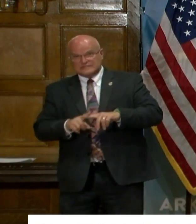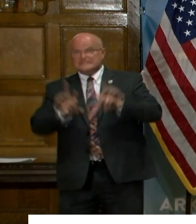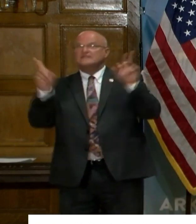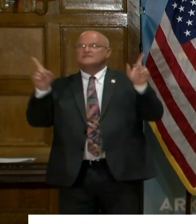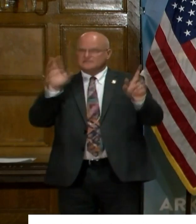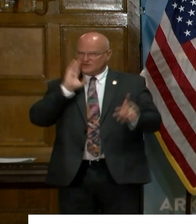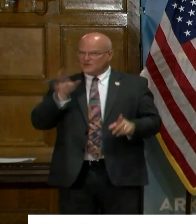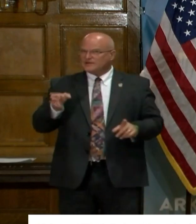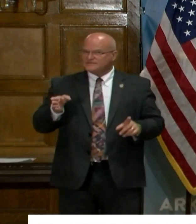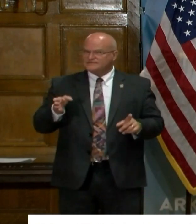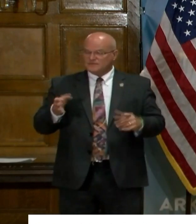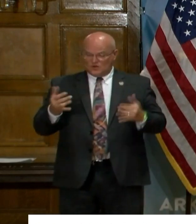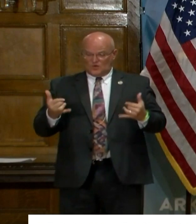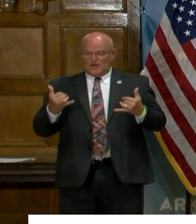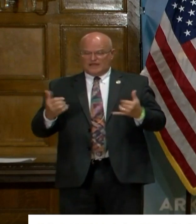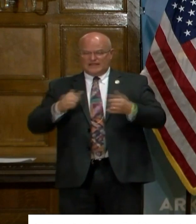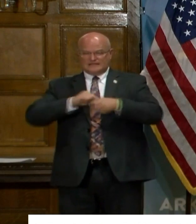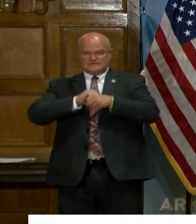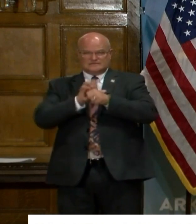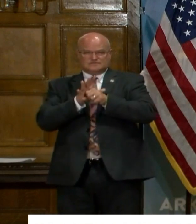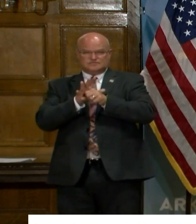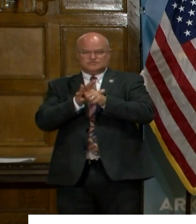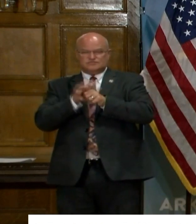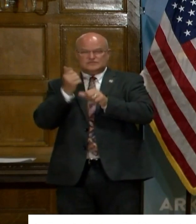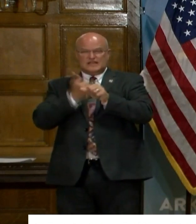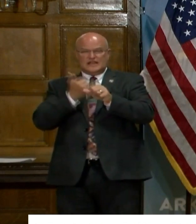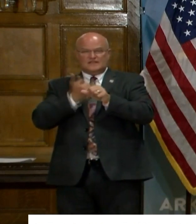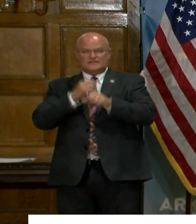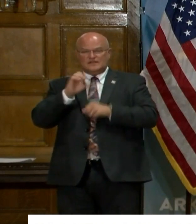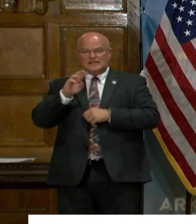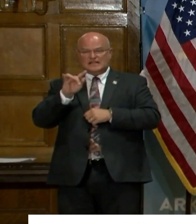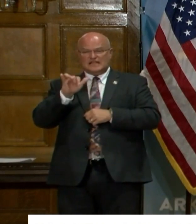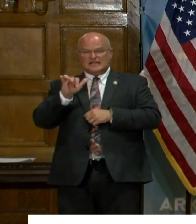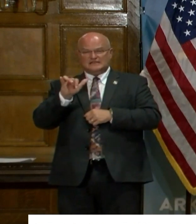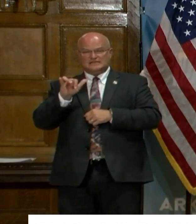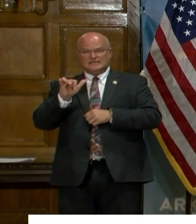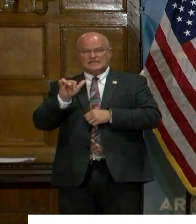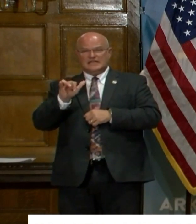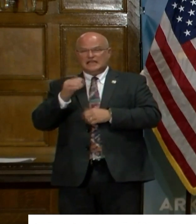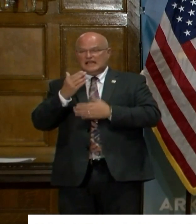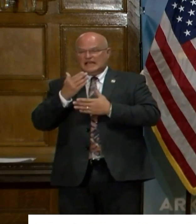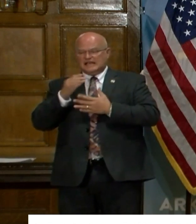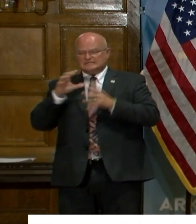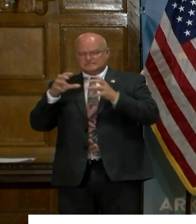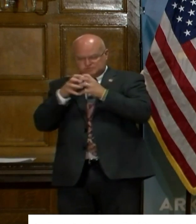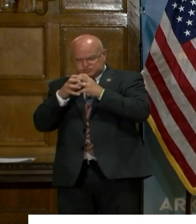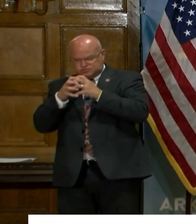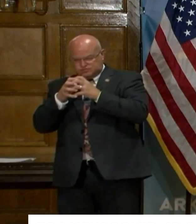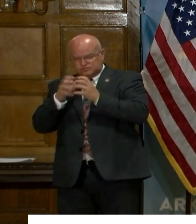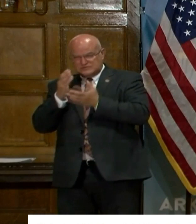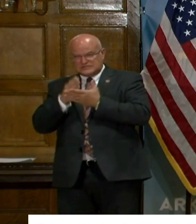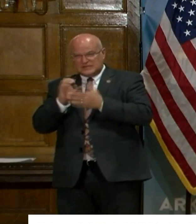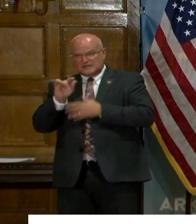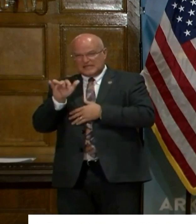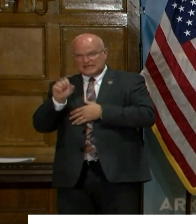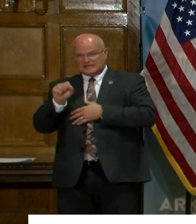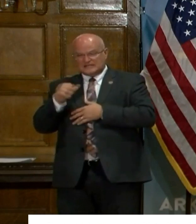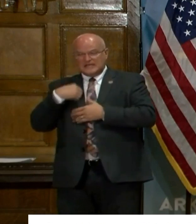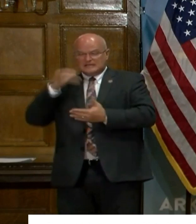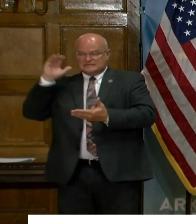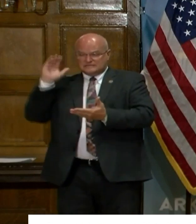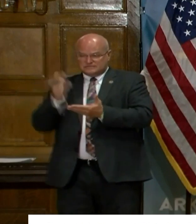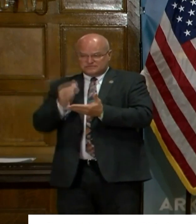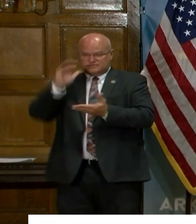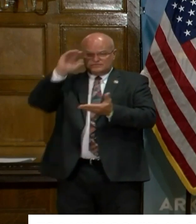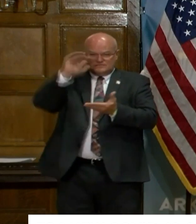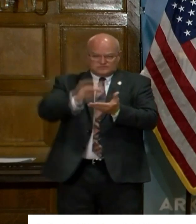got this virus in every county. You've got it concentrated in some counties. And if we can reduce